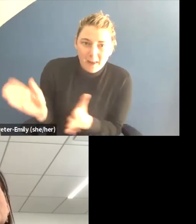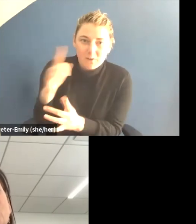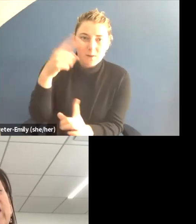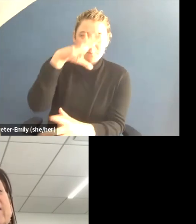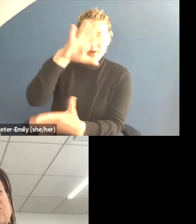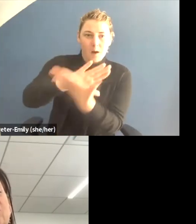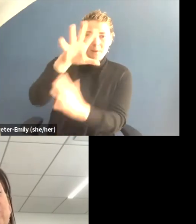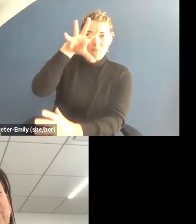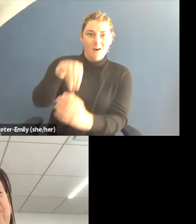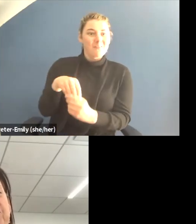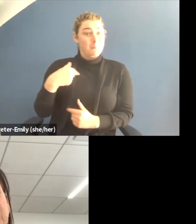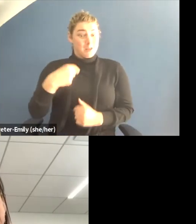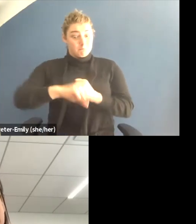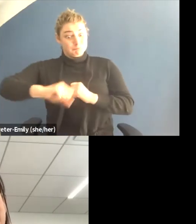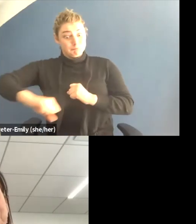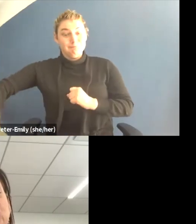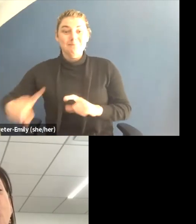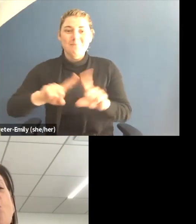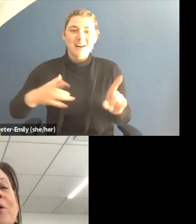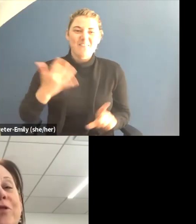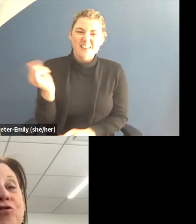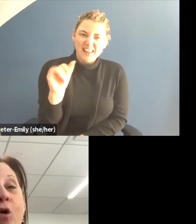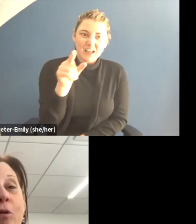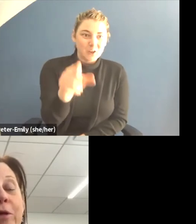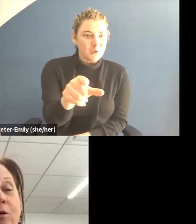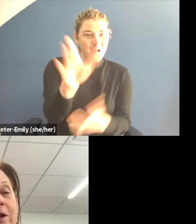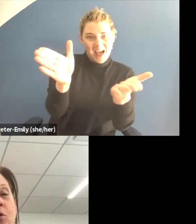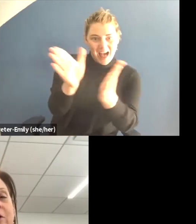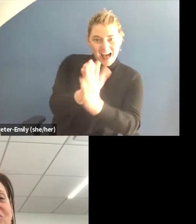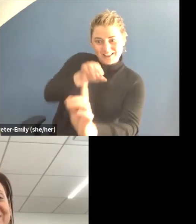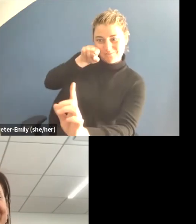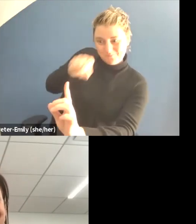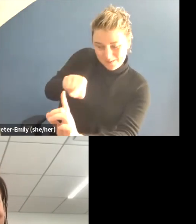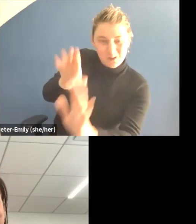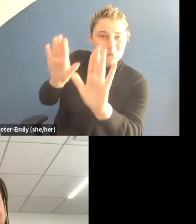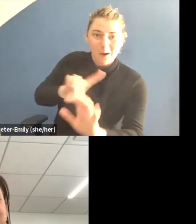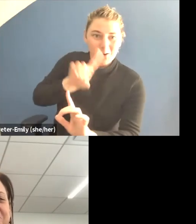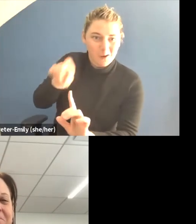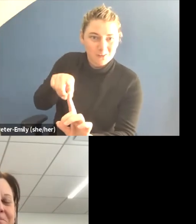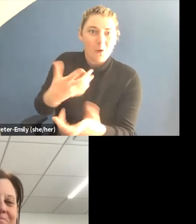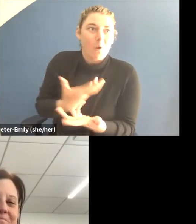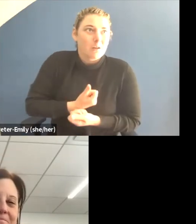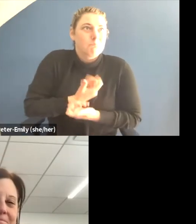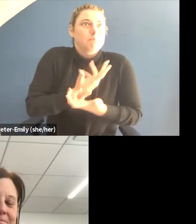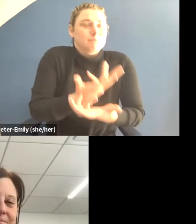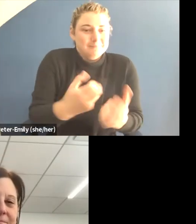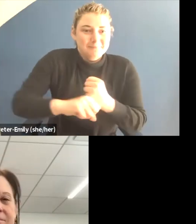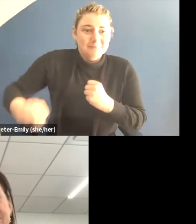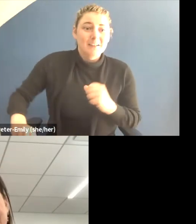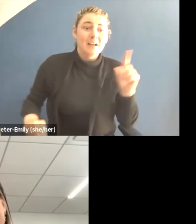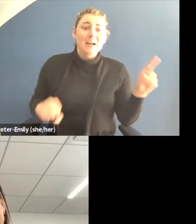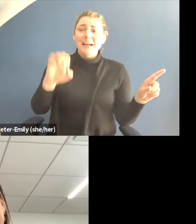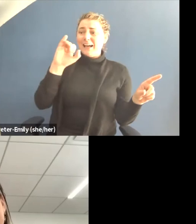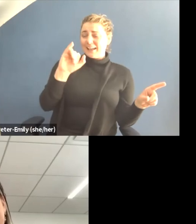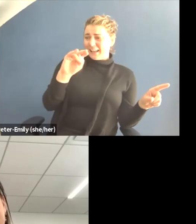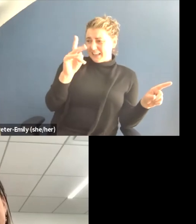kind of a long answer, but I feel like you opened the door with a great question. Well, no, I love that. And I will say